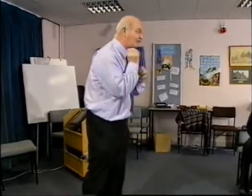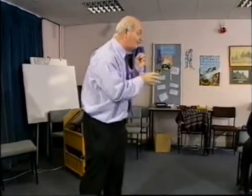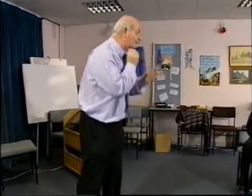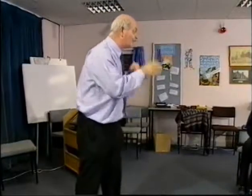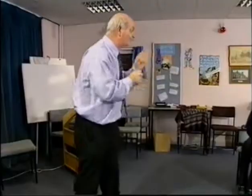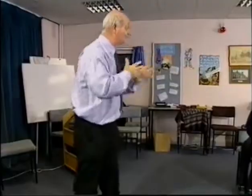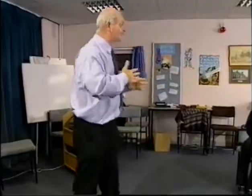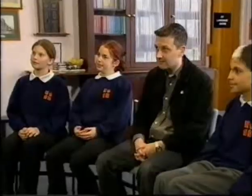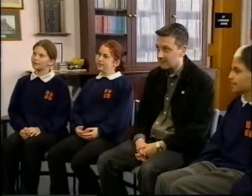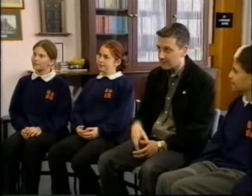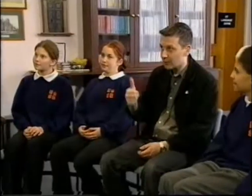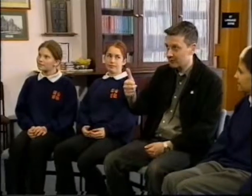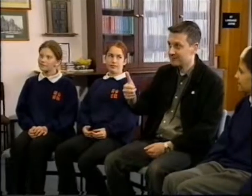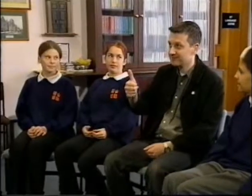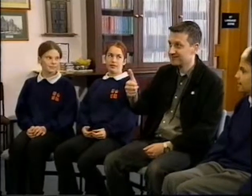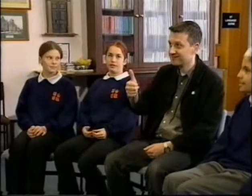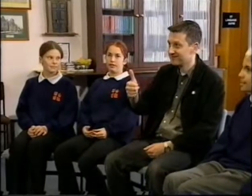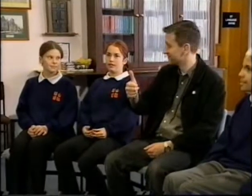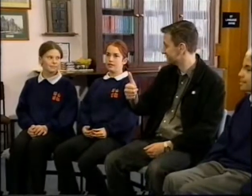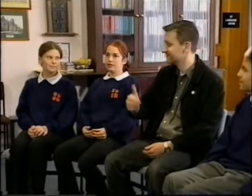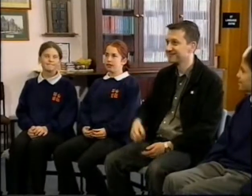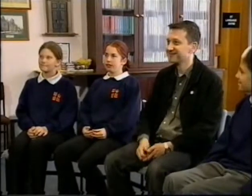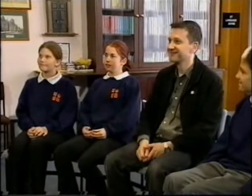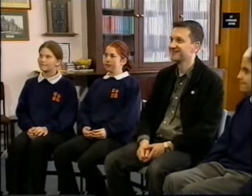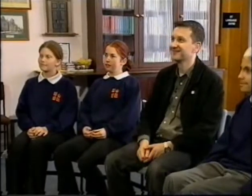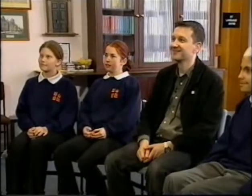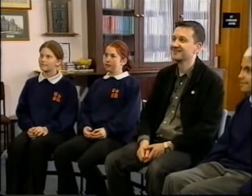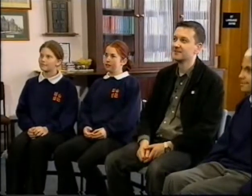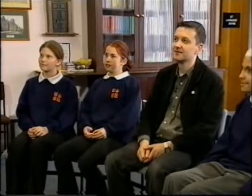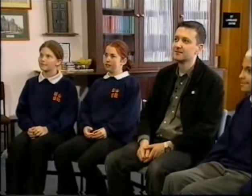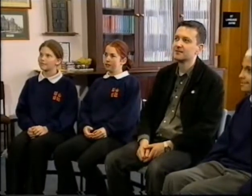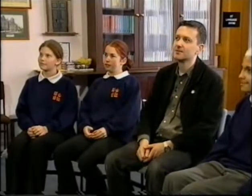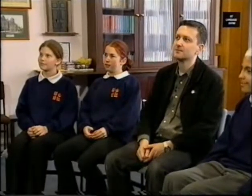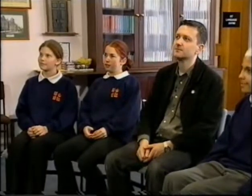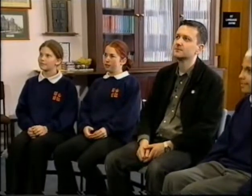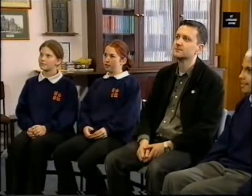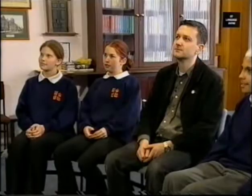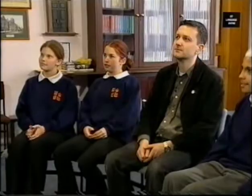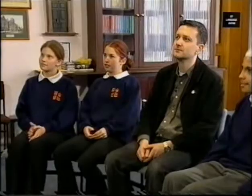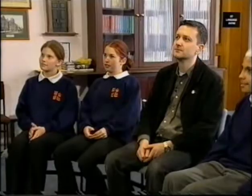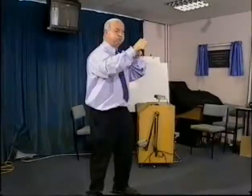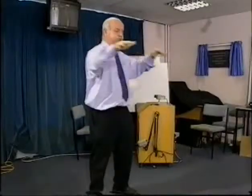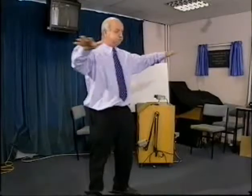problems use British Sign Language. Graham's taking part in classes at the Royal School for the Deaf in Derby.